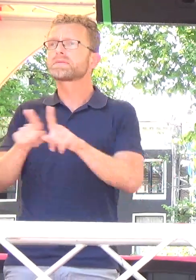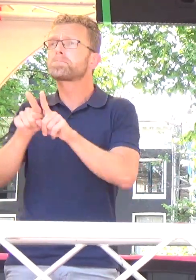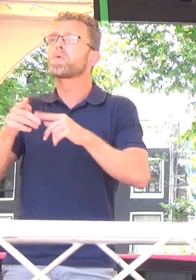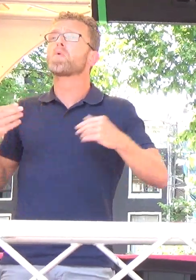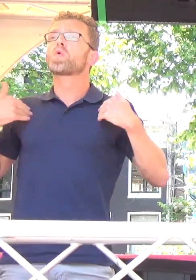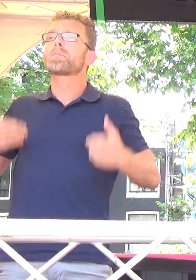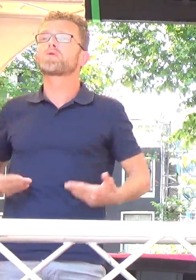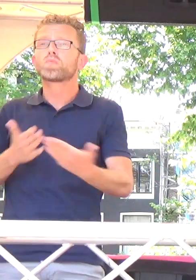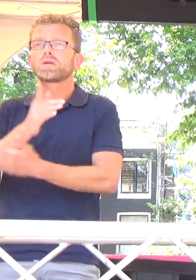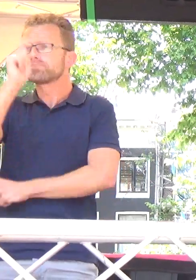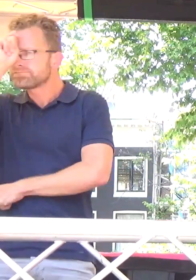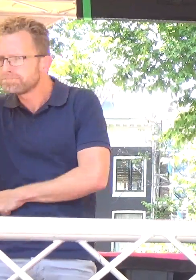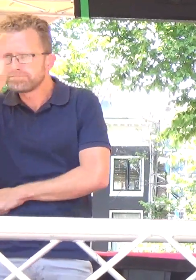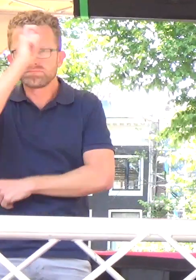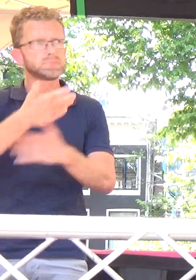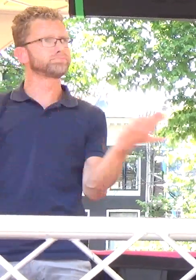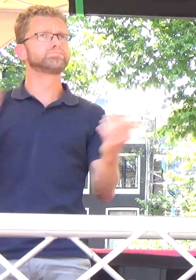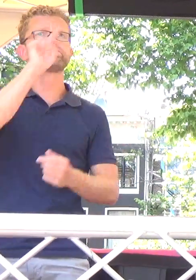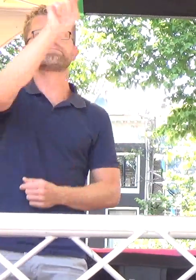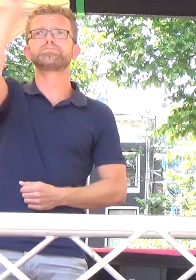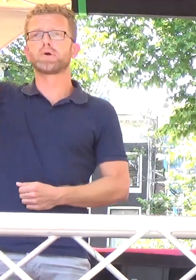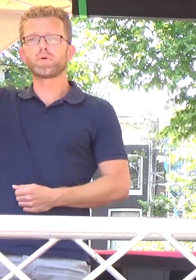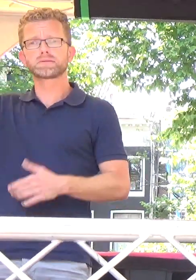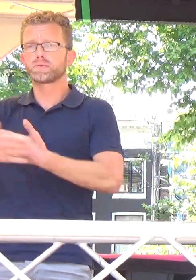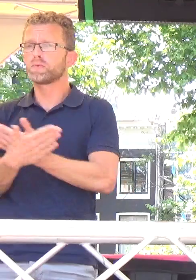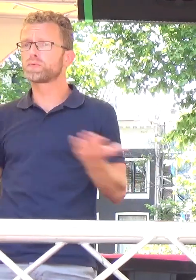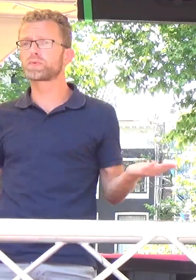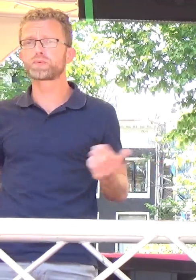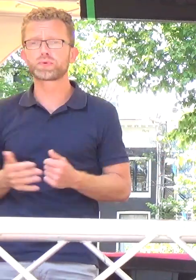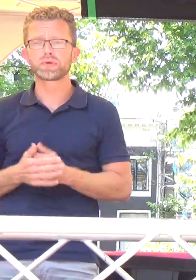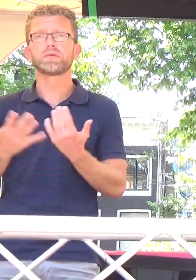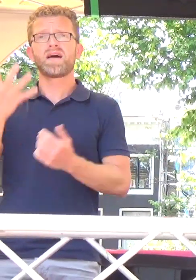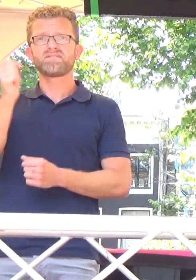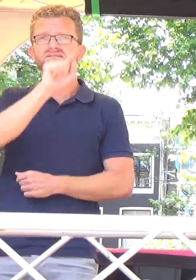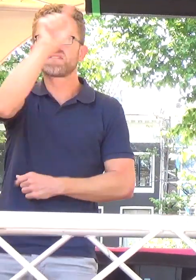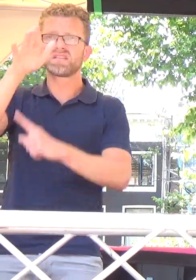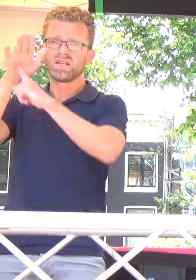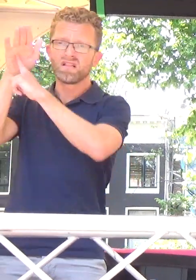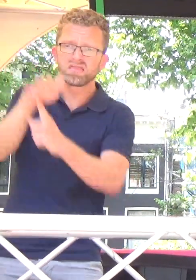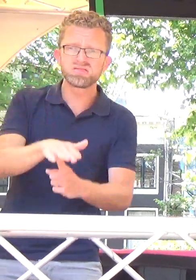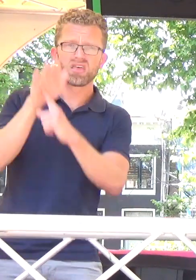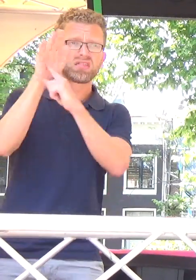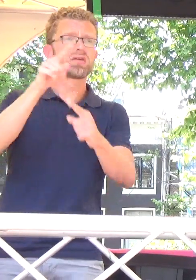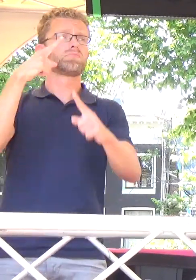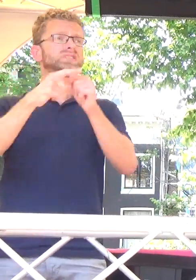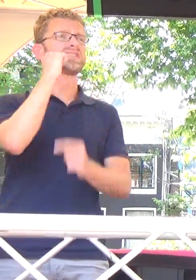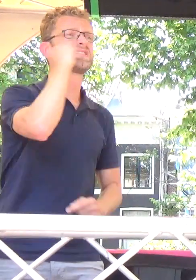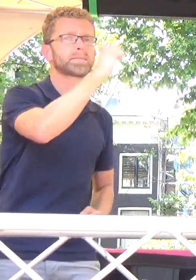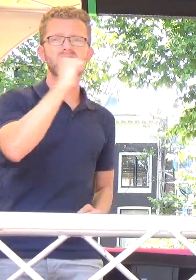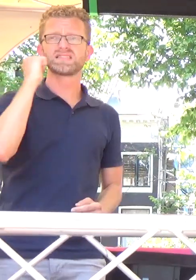stigmatization, which leads to discrimination, which leads even to criminalization, which is completely